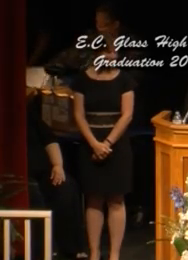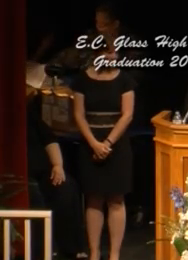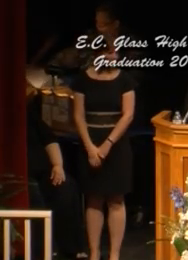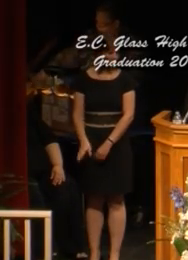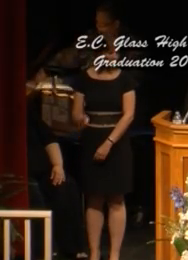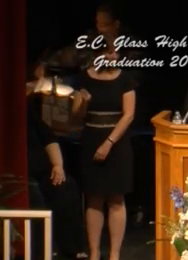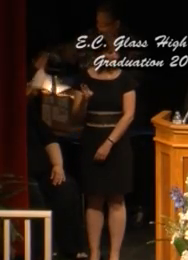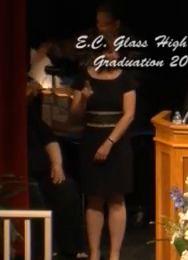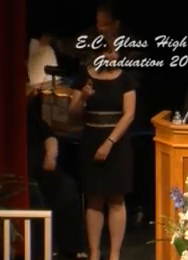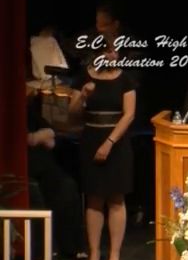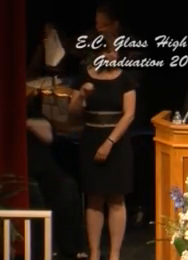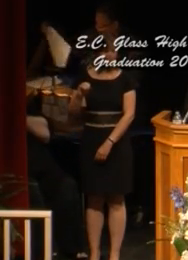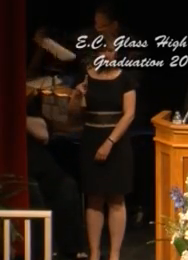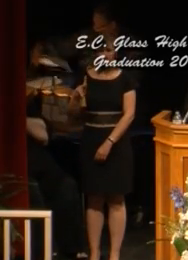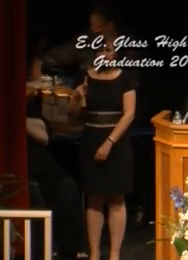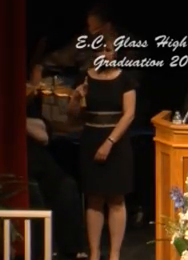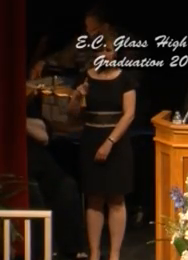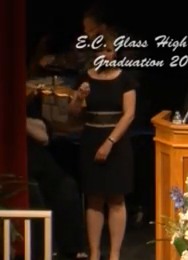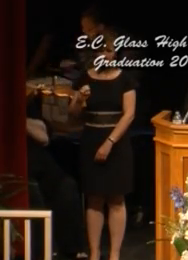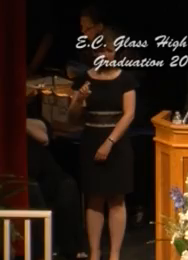Brooke Denise Mannion.